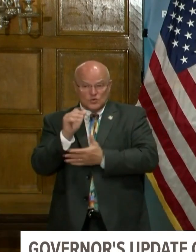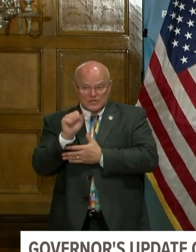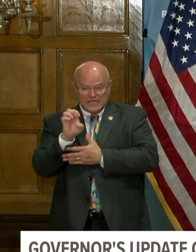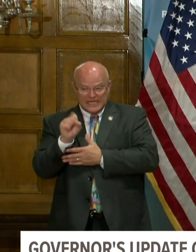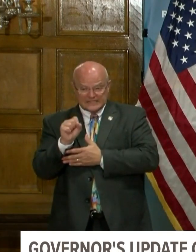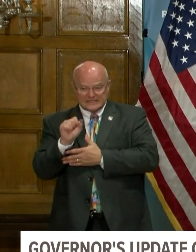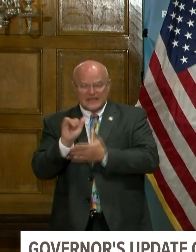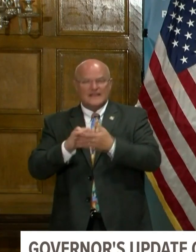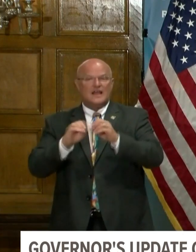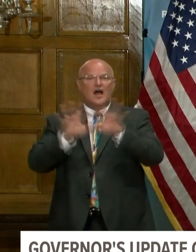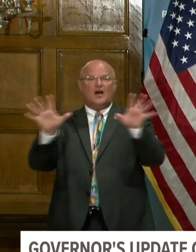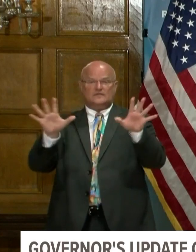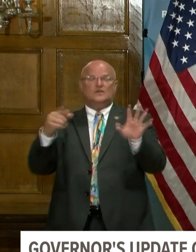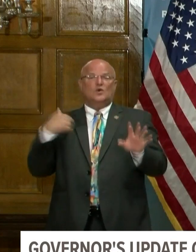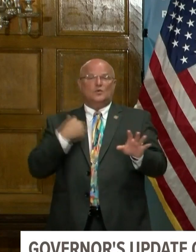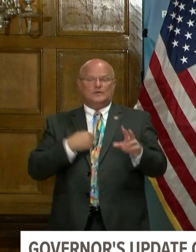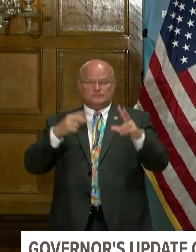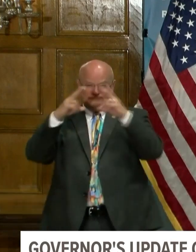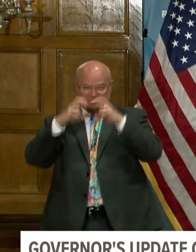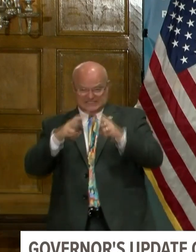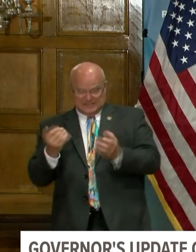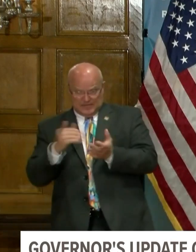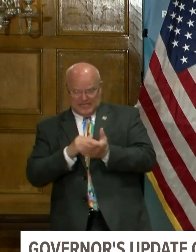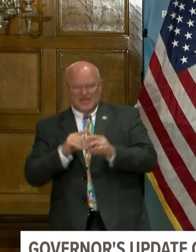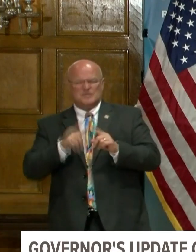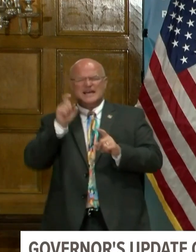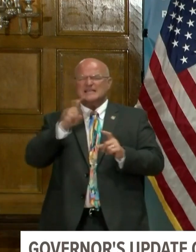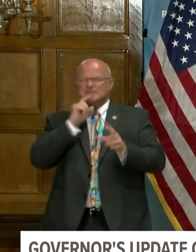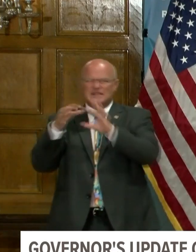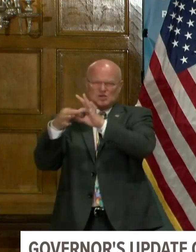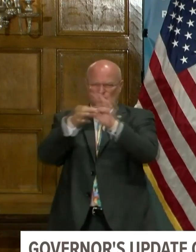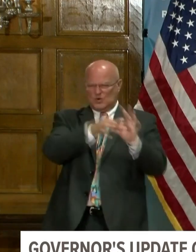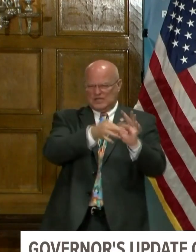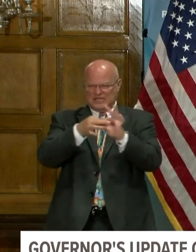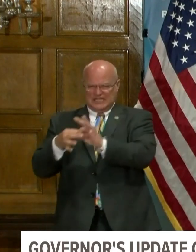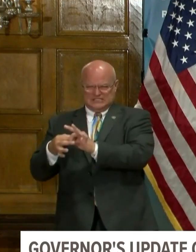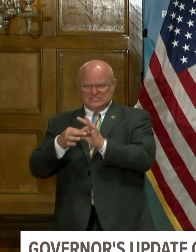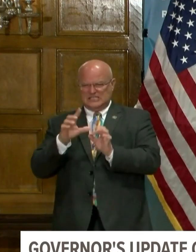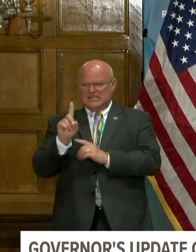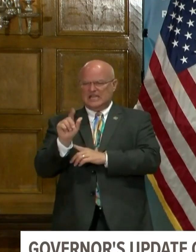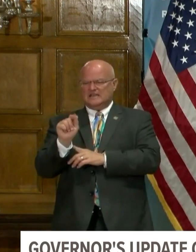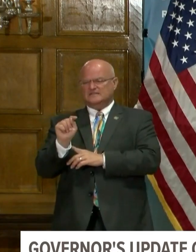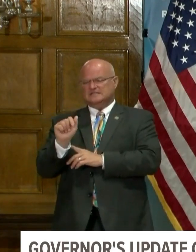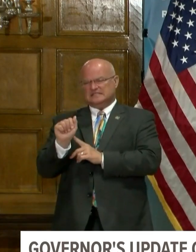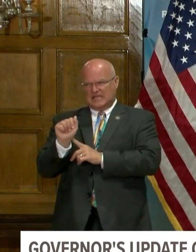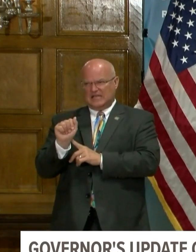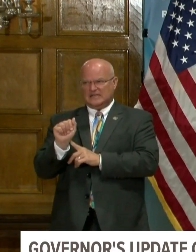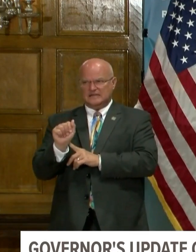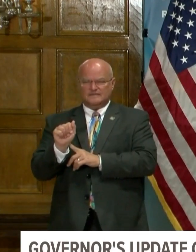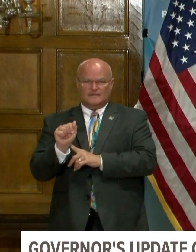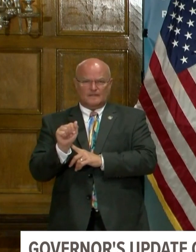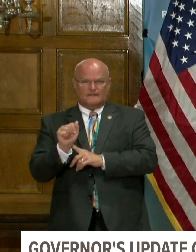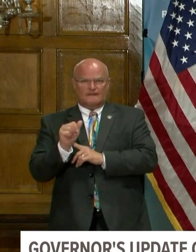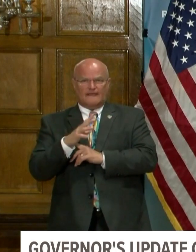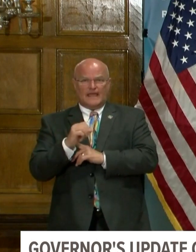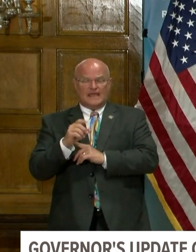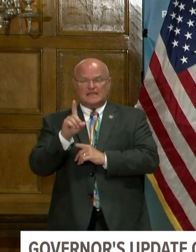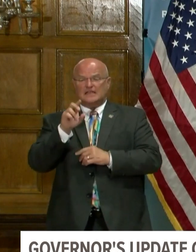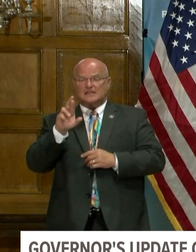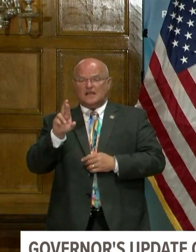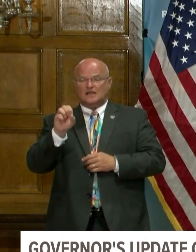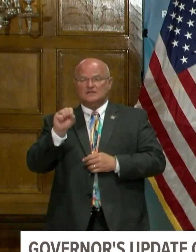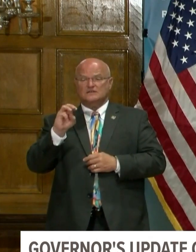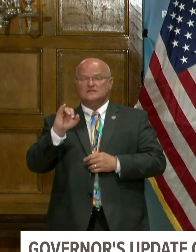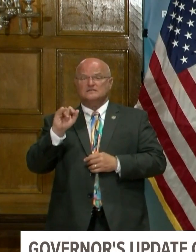cases, then obviously we're going to examine that. But there has to be that correlation of data. And as Dr. Smith